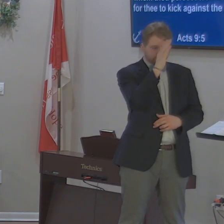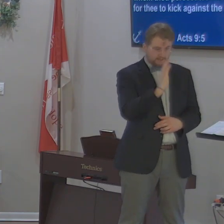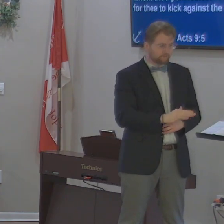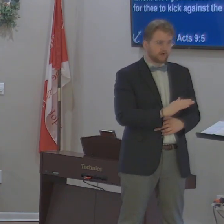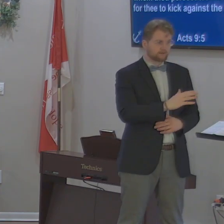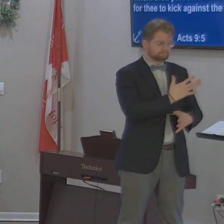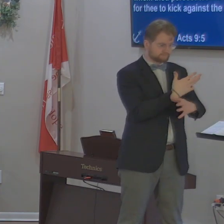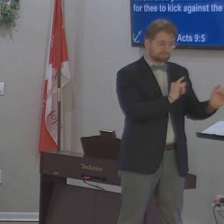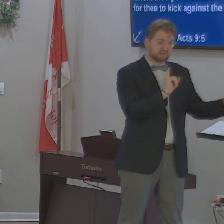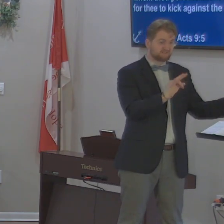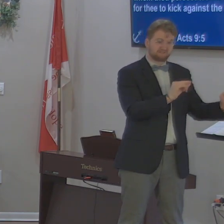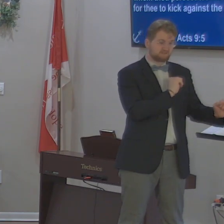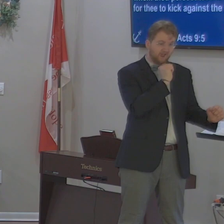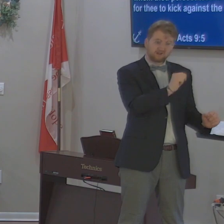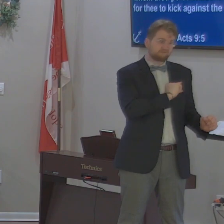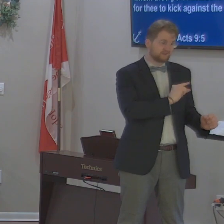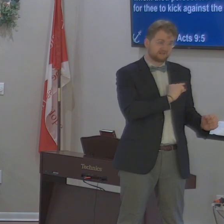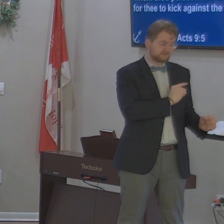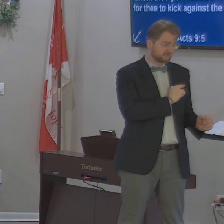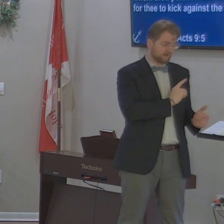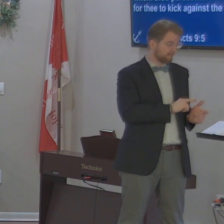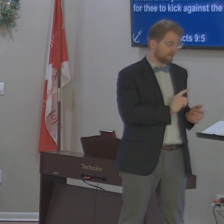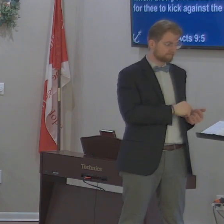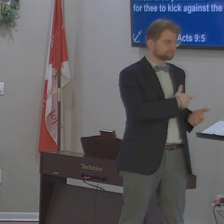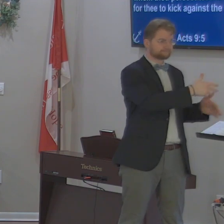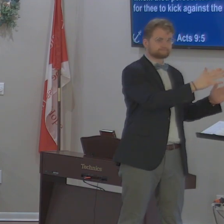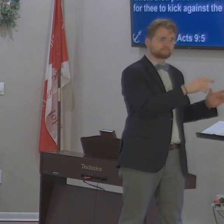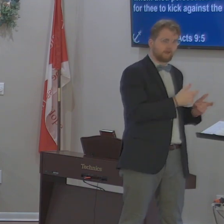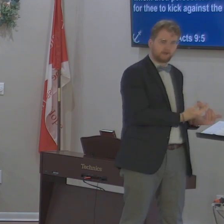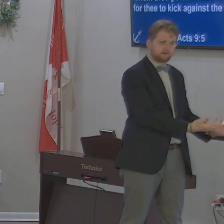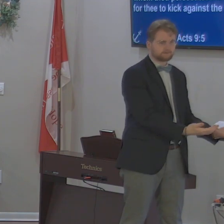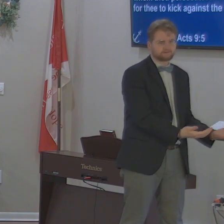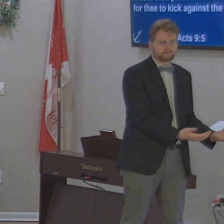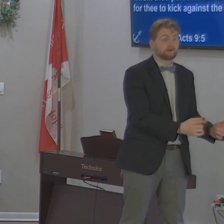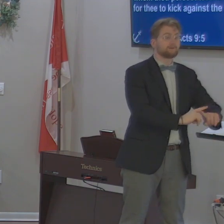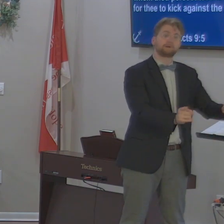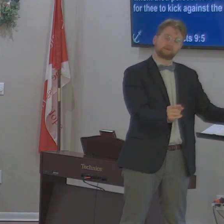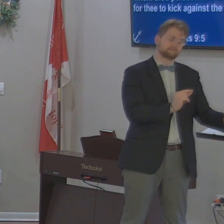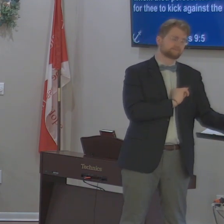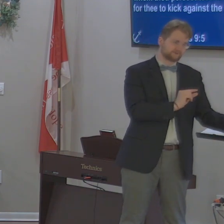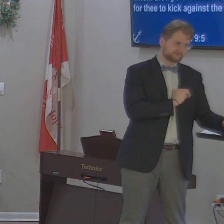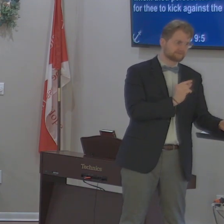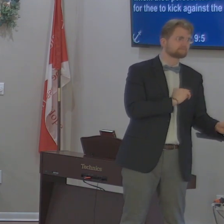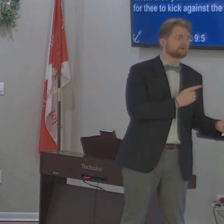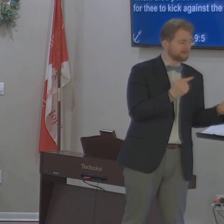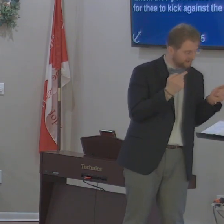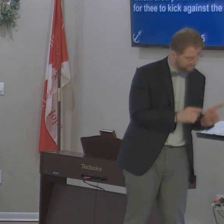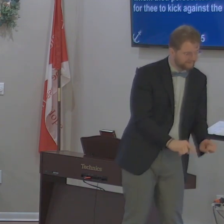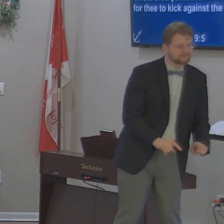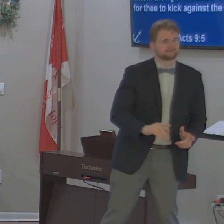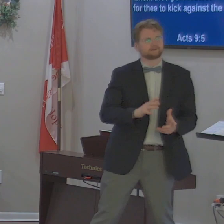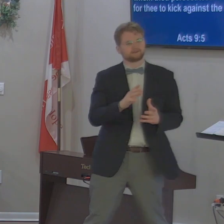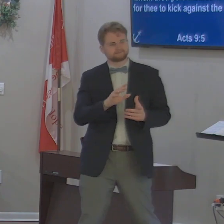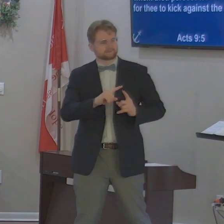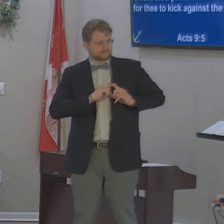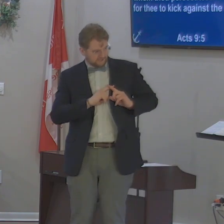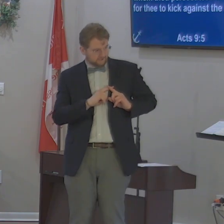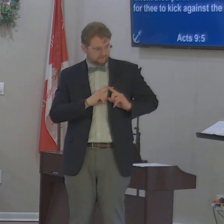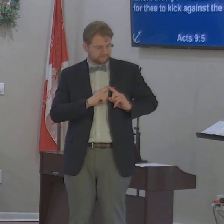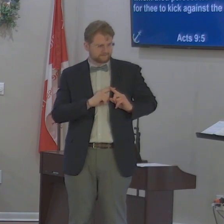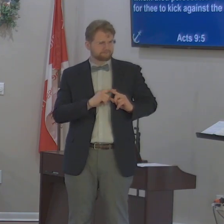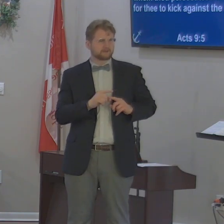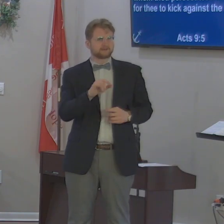doesn't. He gets saved. Now after, again, that's what I want to focus on this morning, is the comfort of conviction. The comfort of